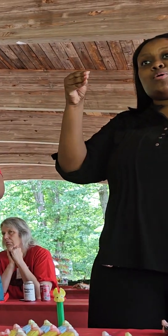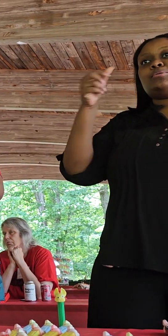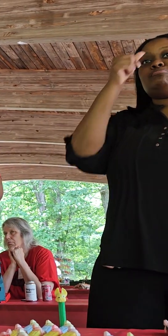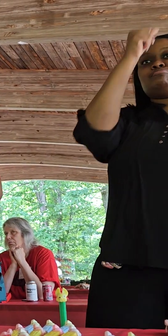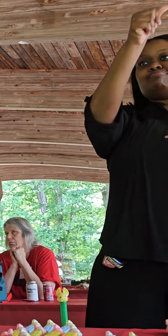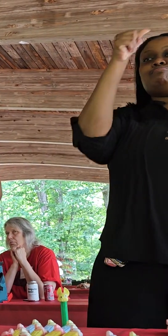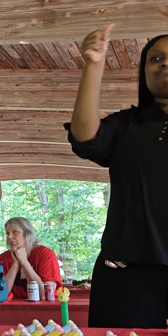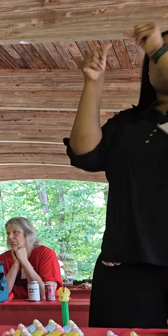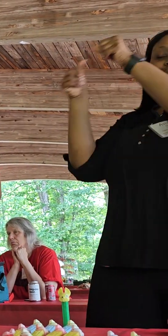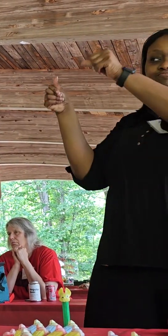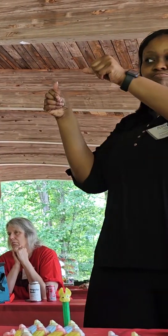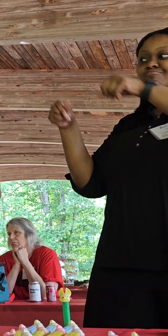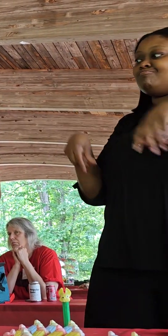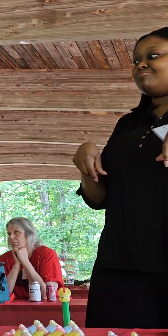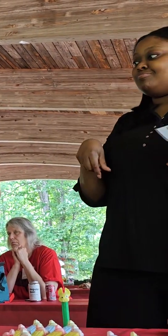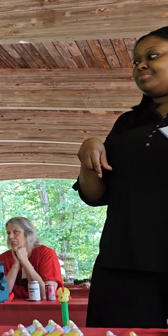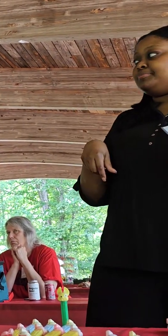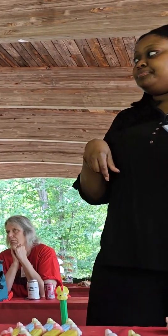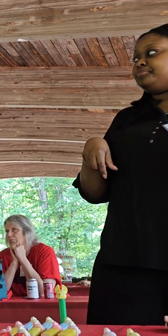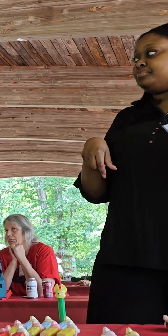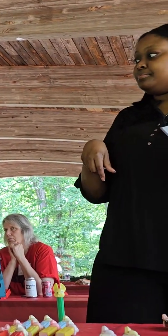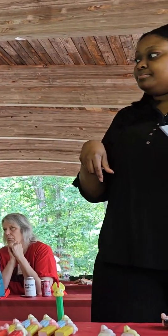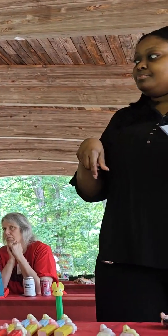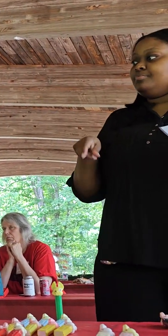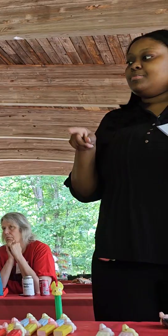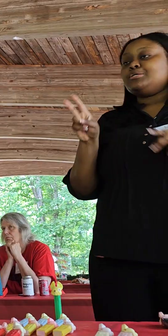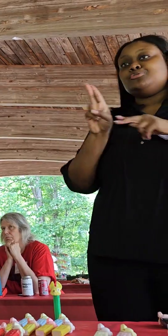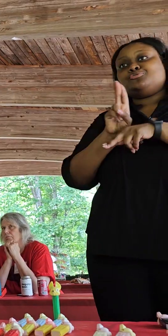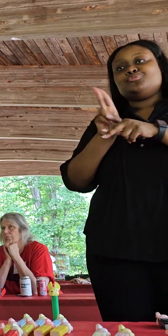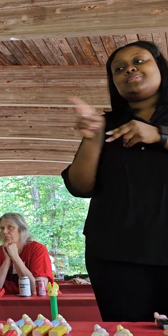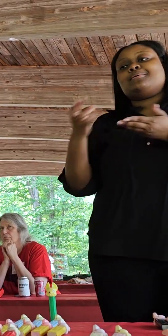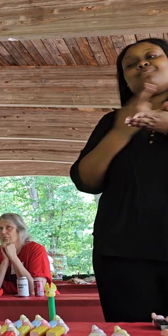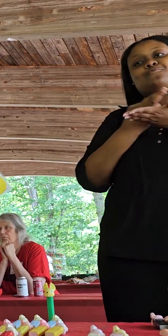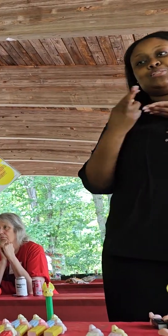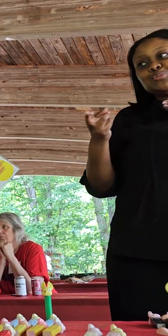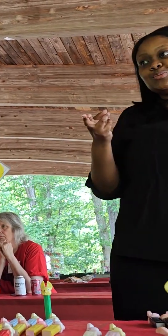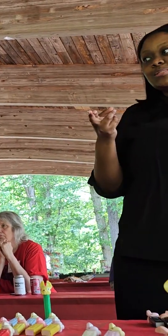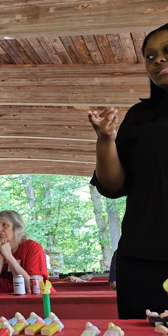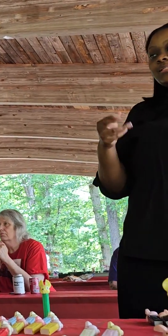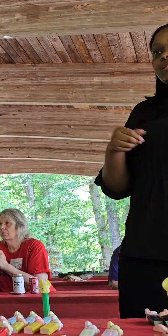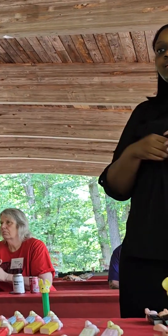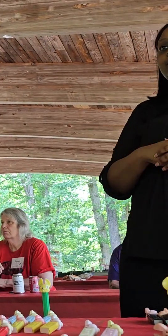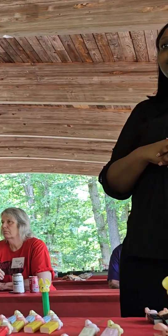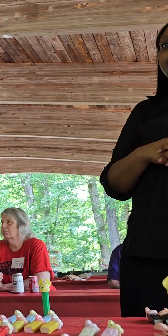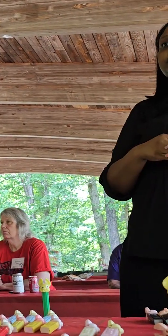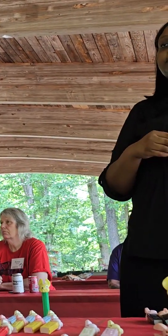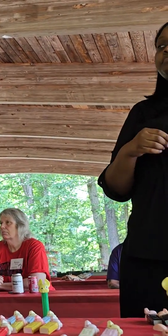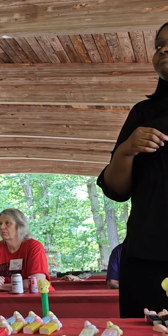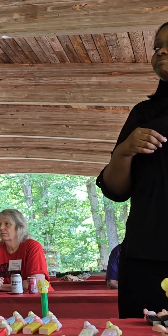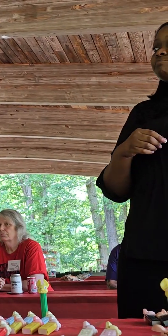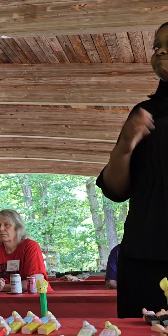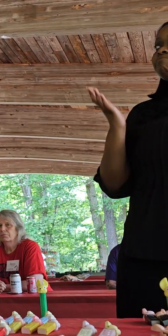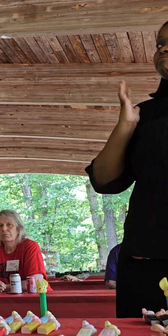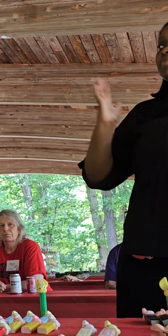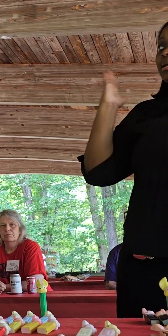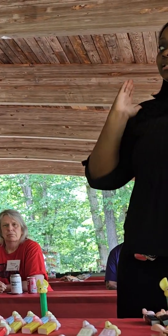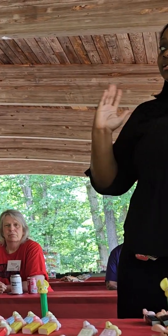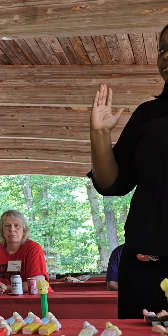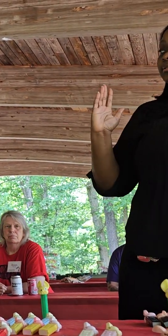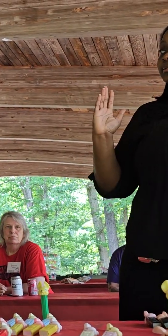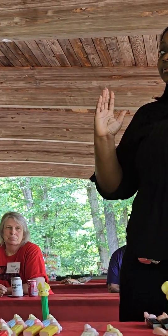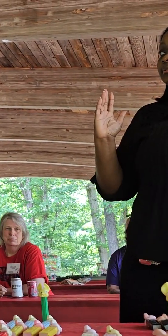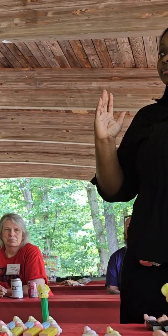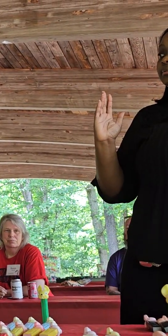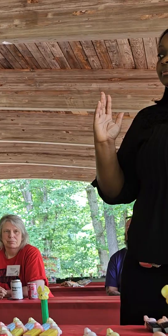like looking at like a primary source and seeing, hey, this is a combination that they likely made. A lot of these, unfortunately, were